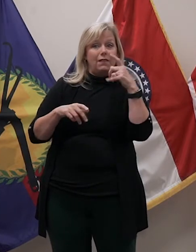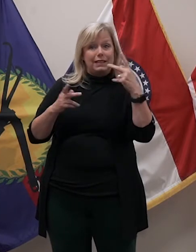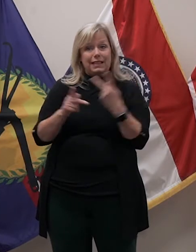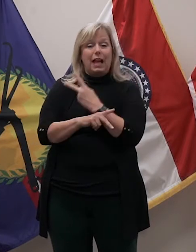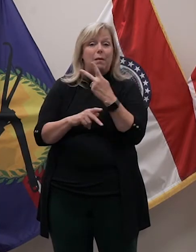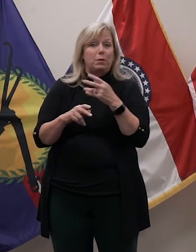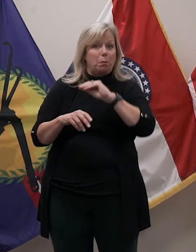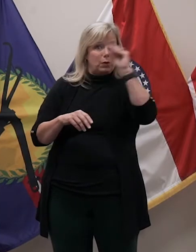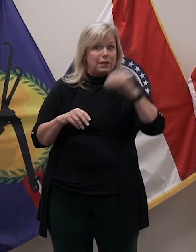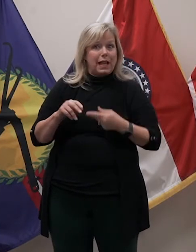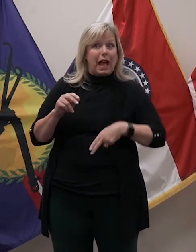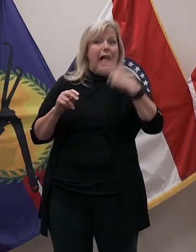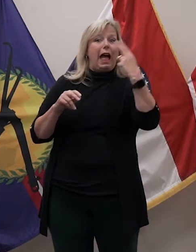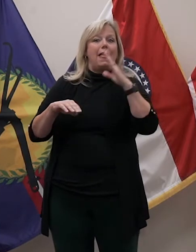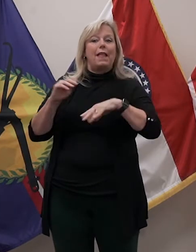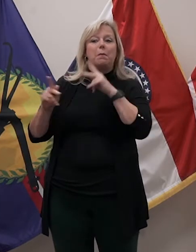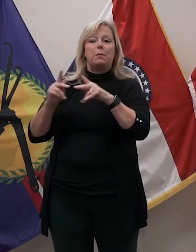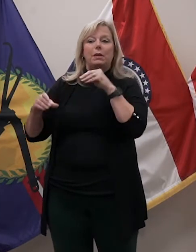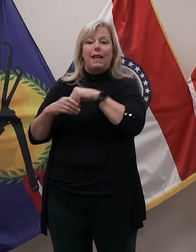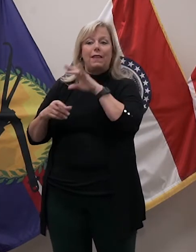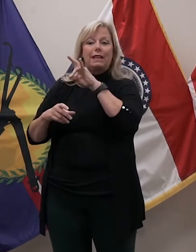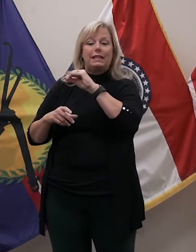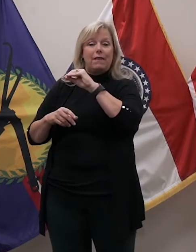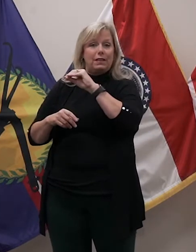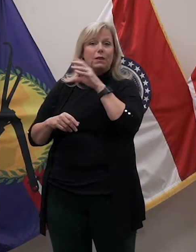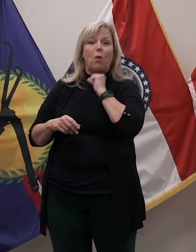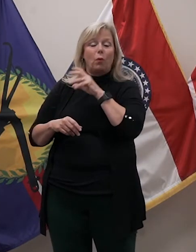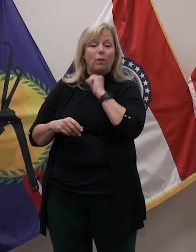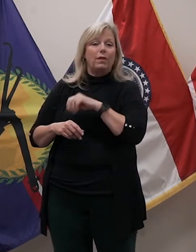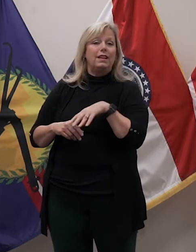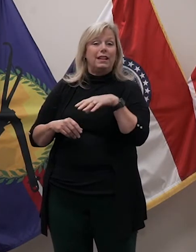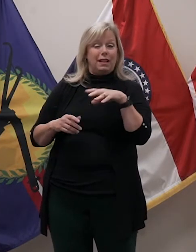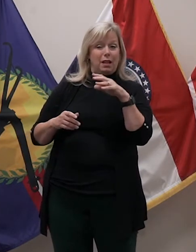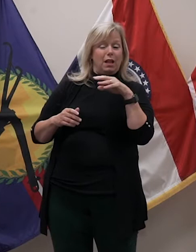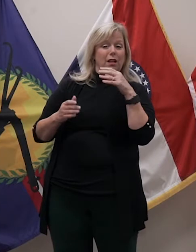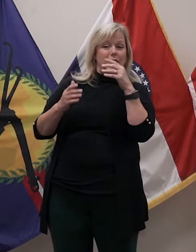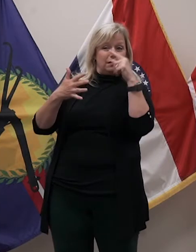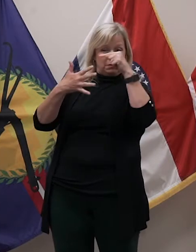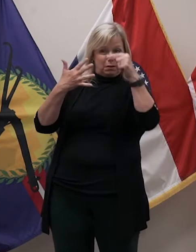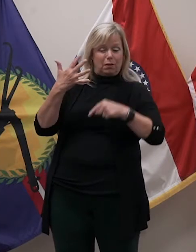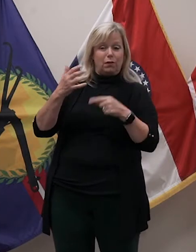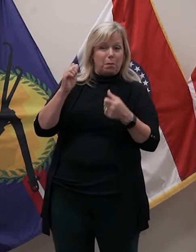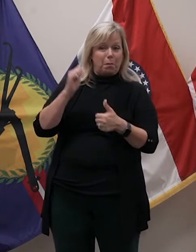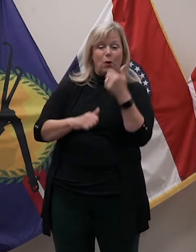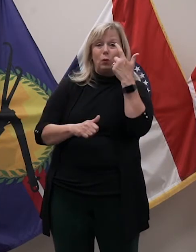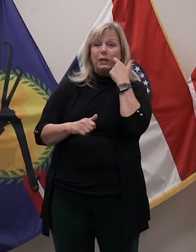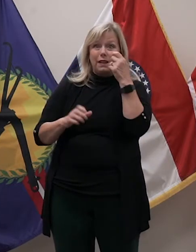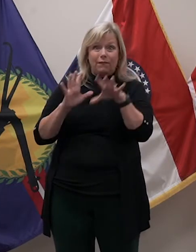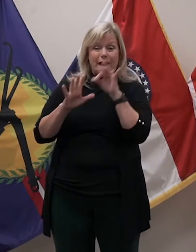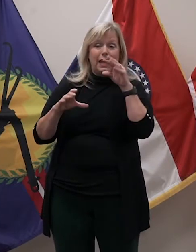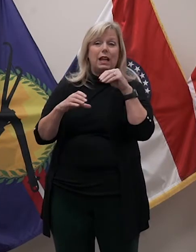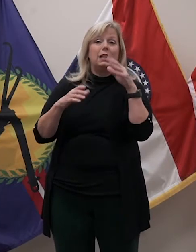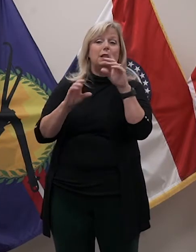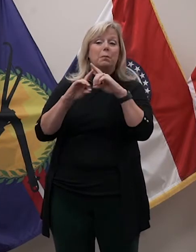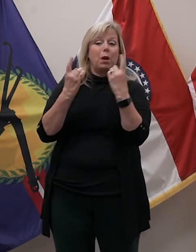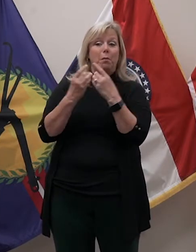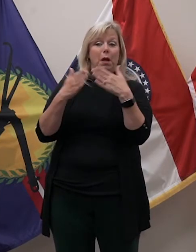of those in their 70s. The details of the latest findings from the Department of Public Health can be found